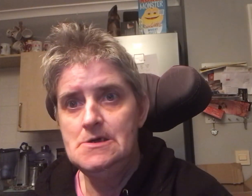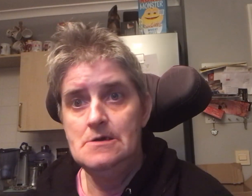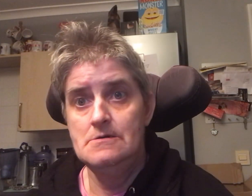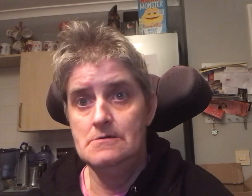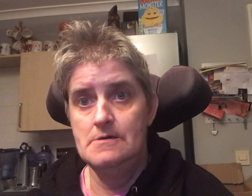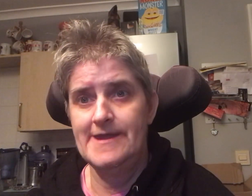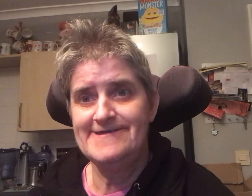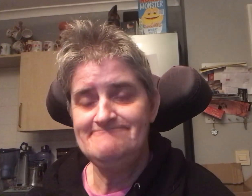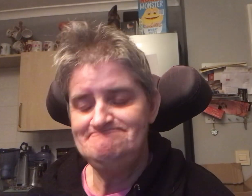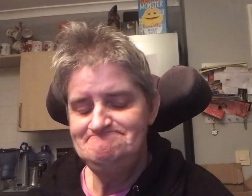alright,